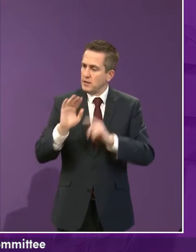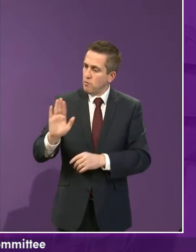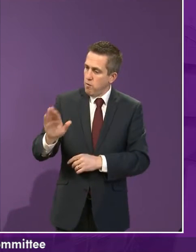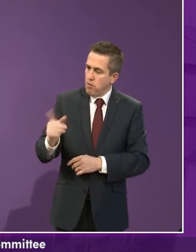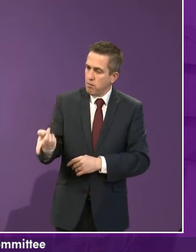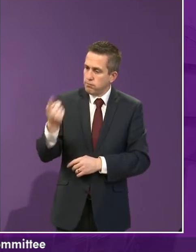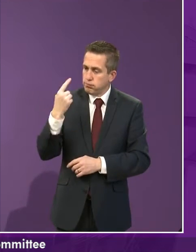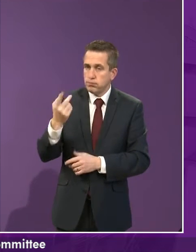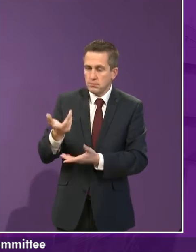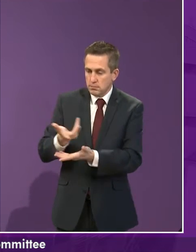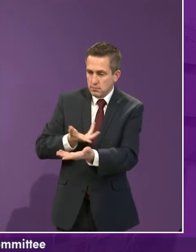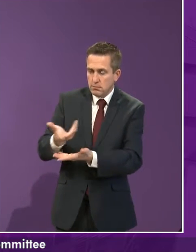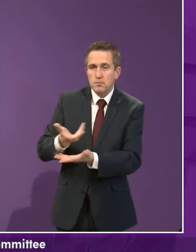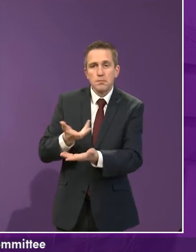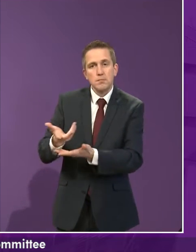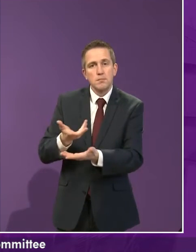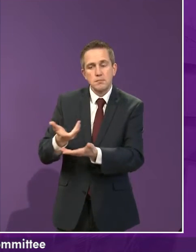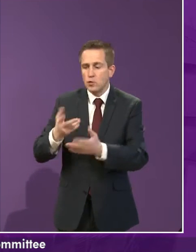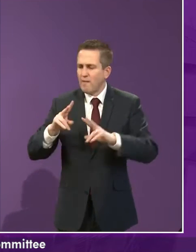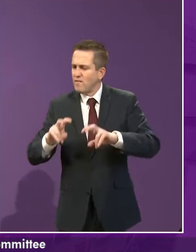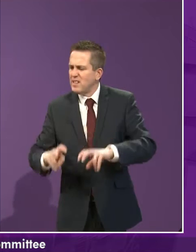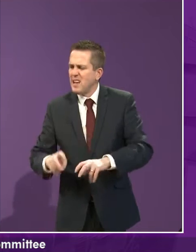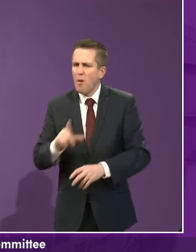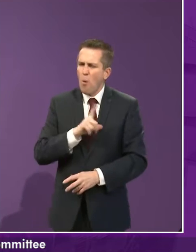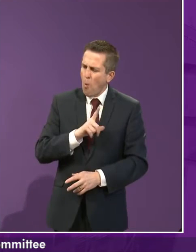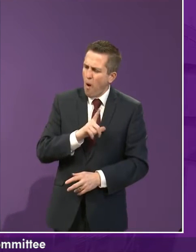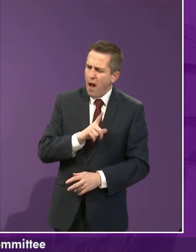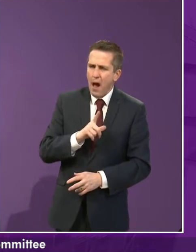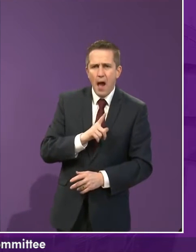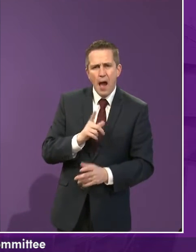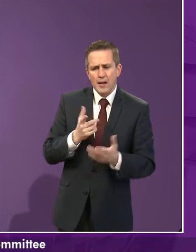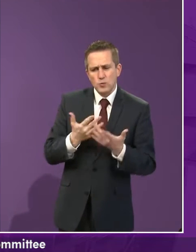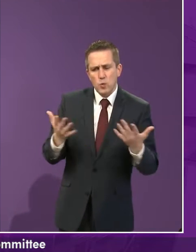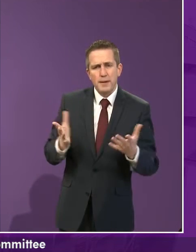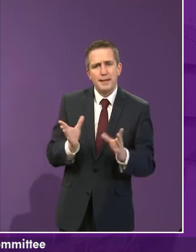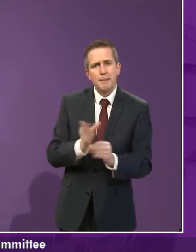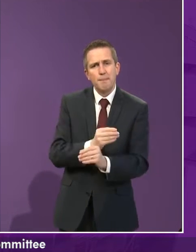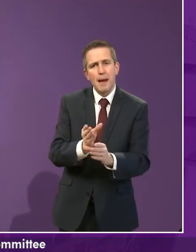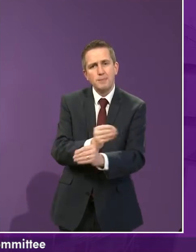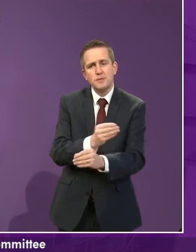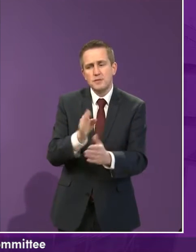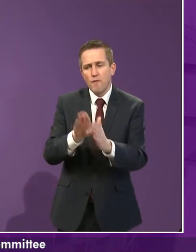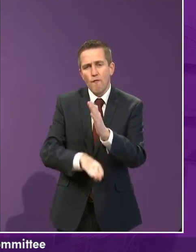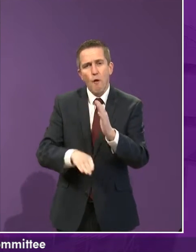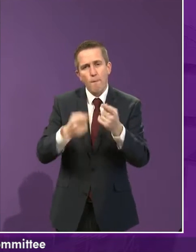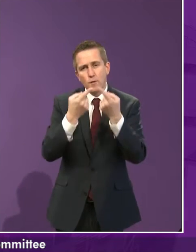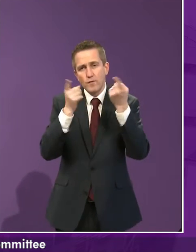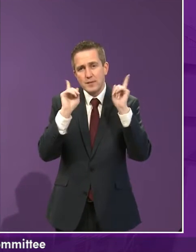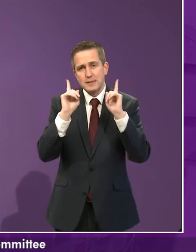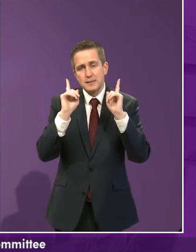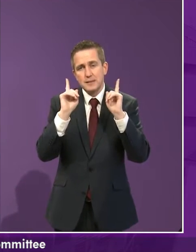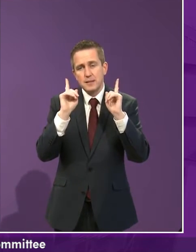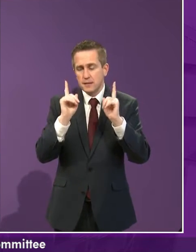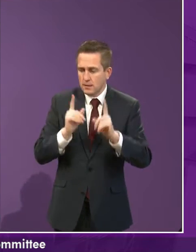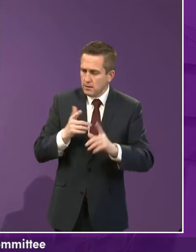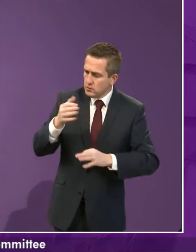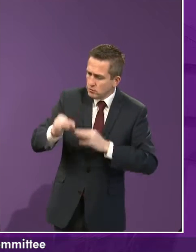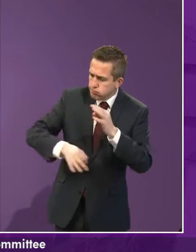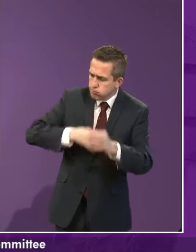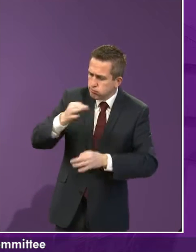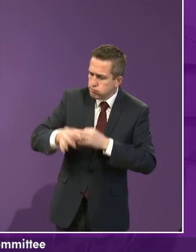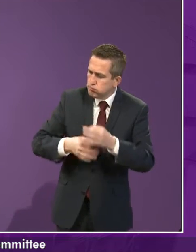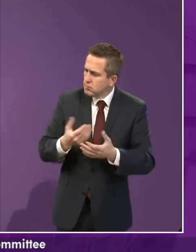come along for what's called an investigatory meeting, just to see if there are things that are not